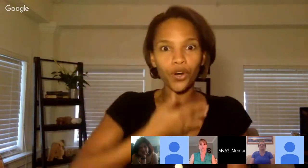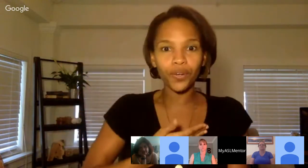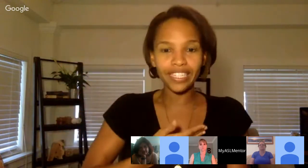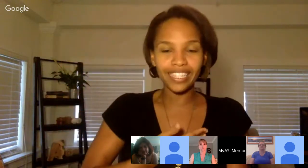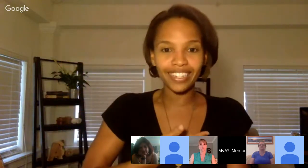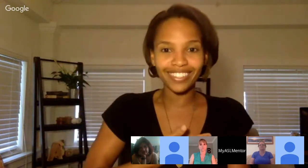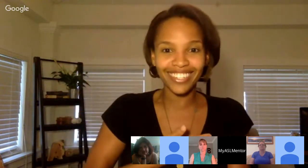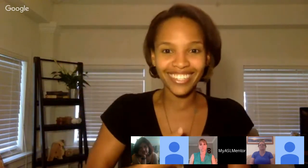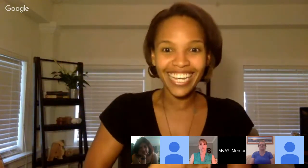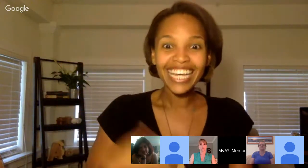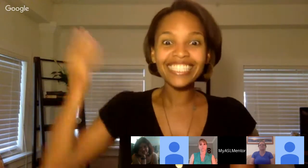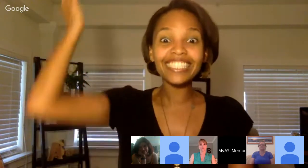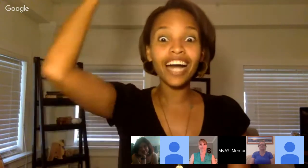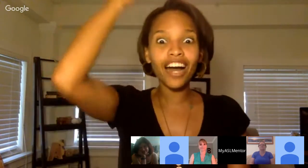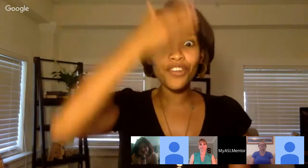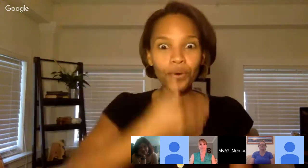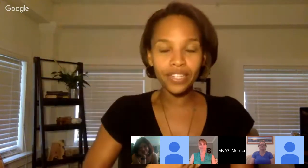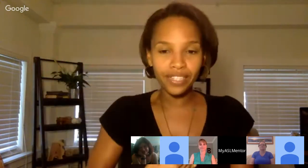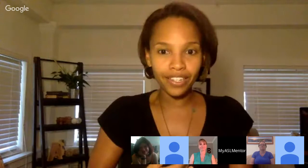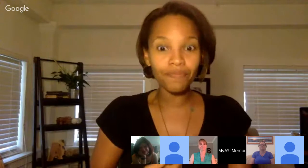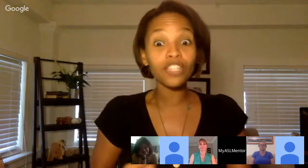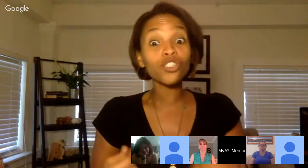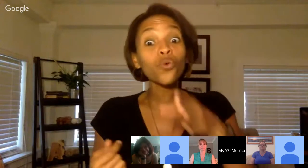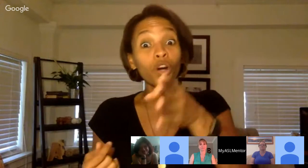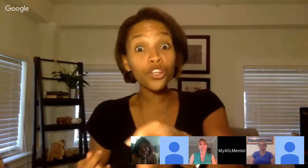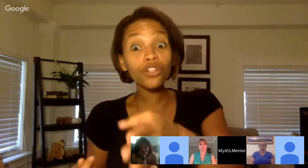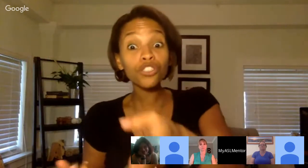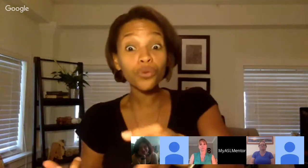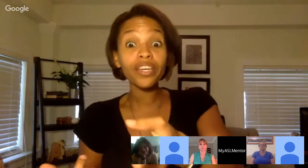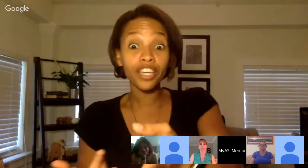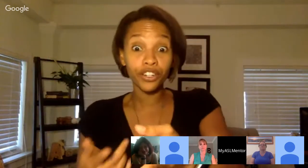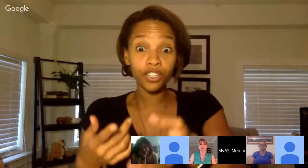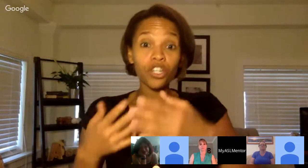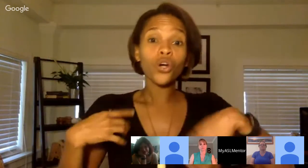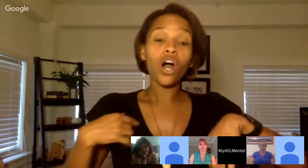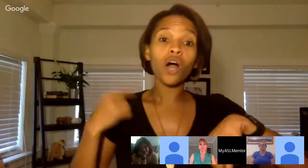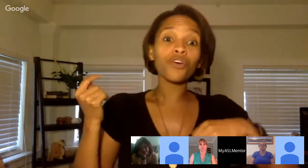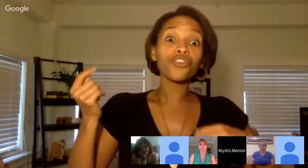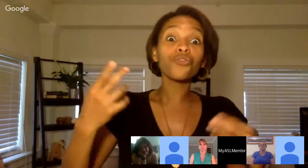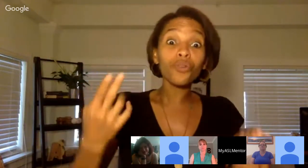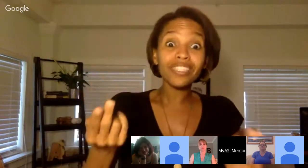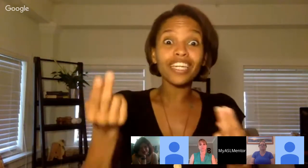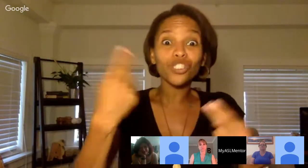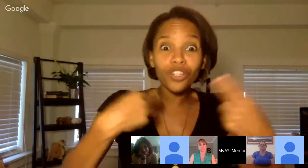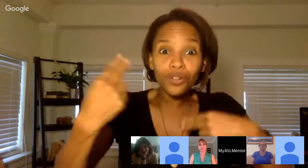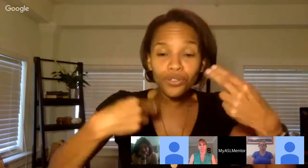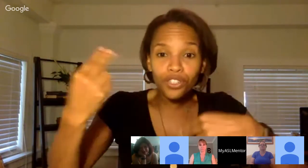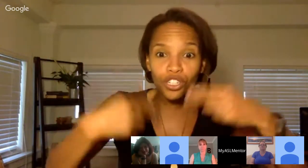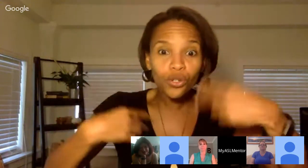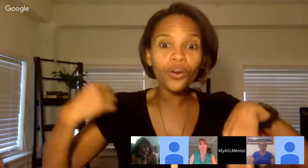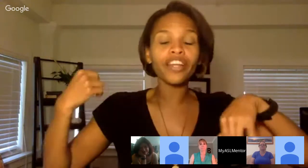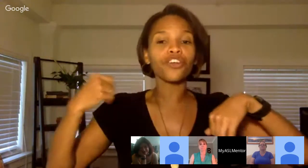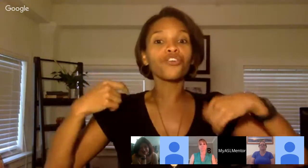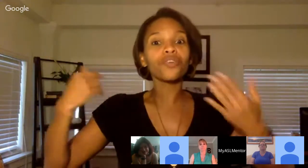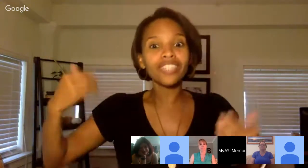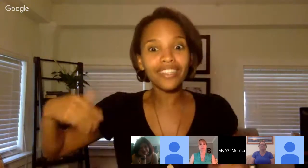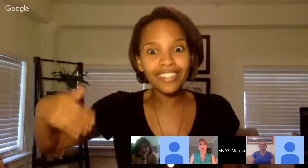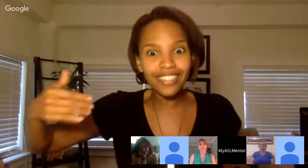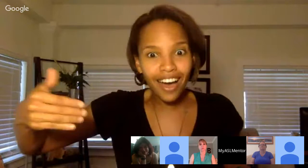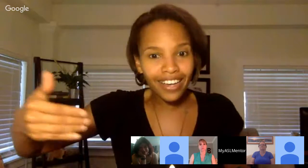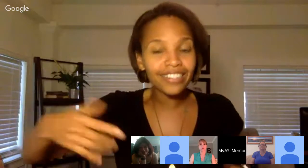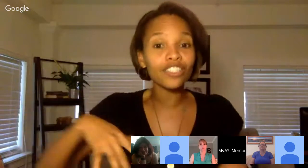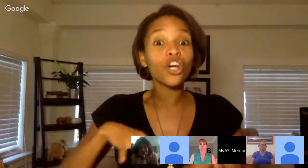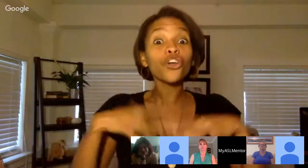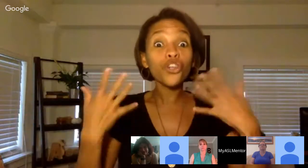not notice it, did not notice it. And so what you're doing here with you noticing join, and you're noticing